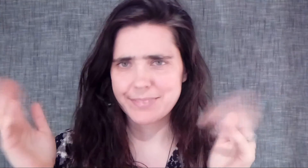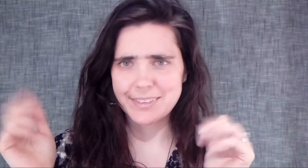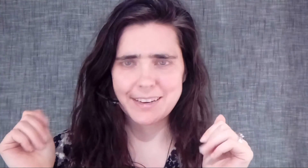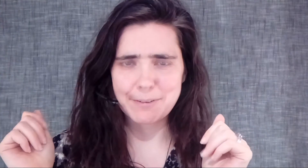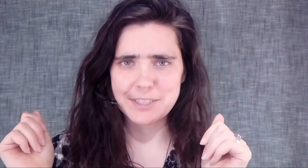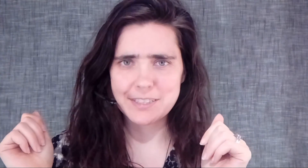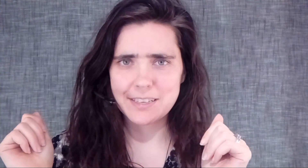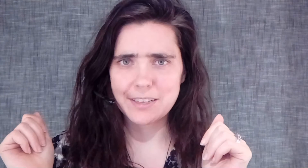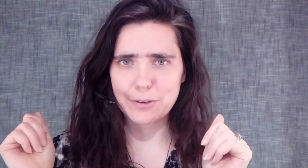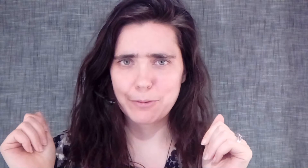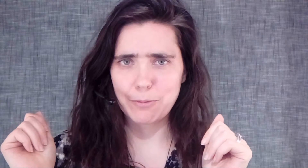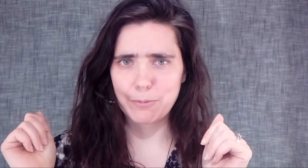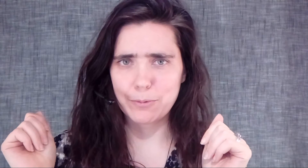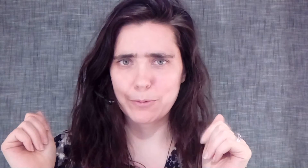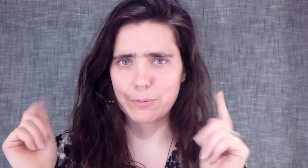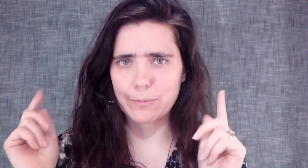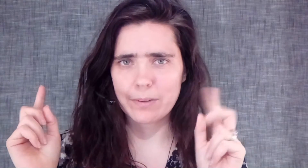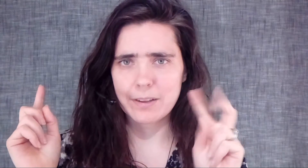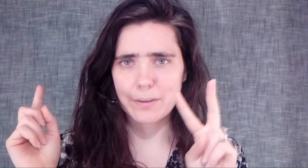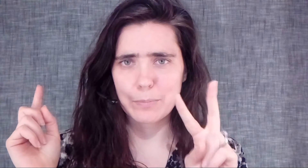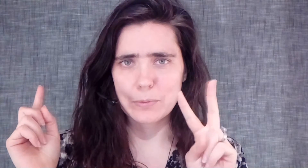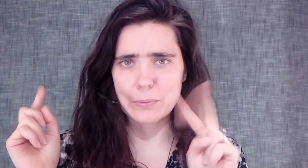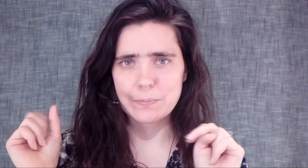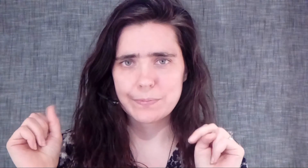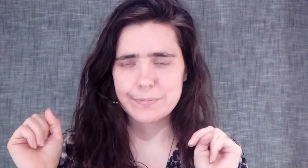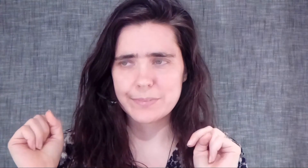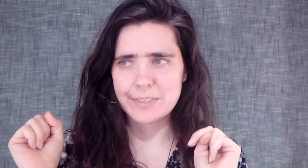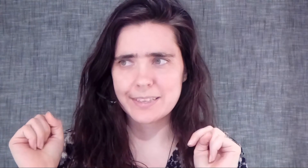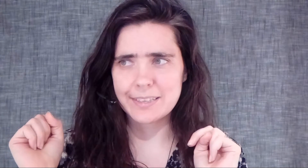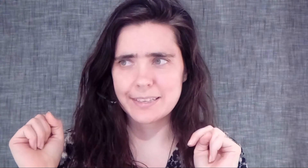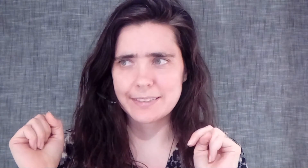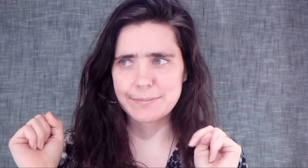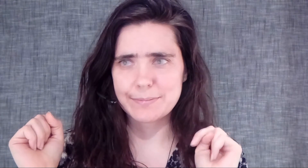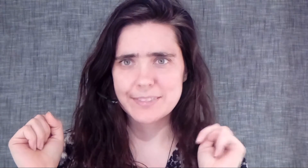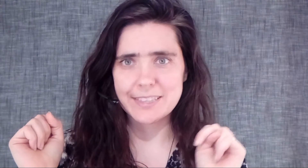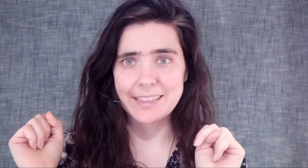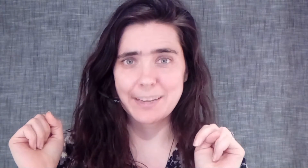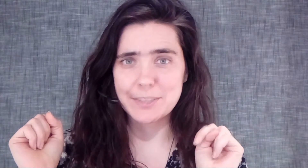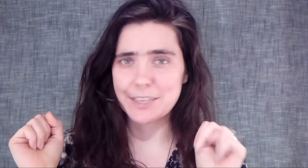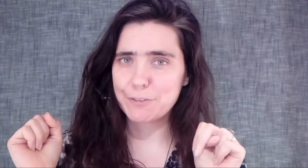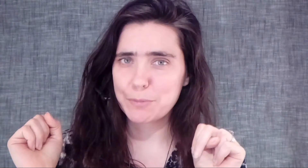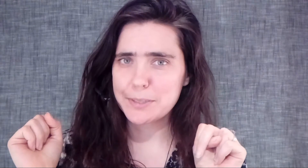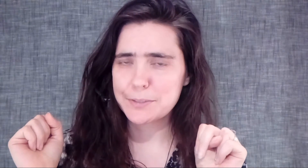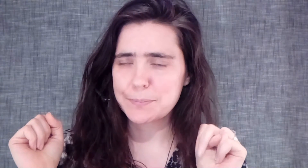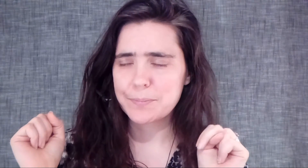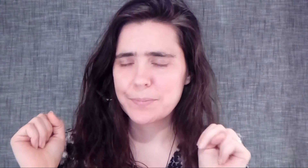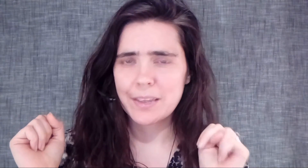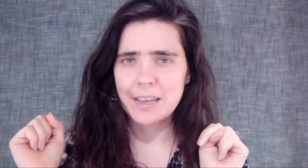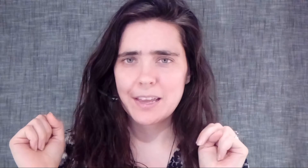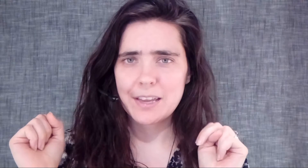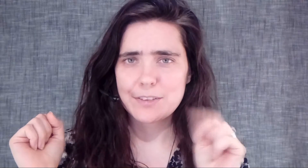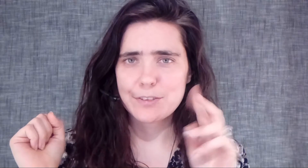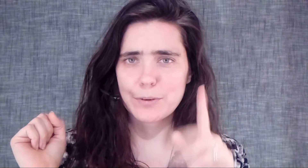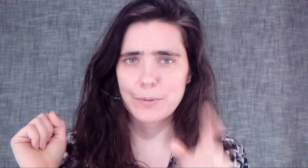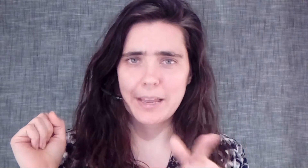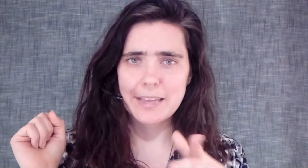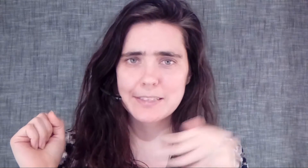I was just gonna go through a couple sign language alphabets. So